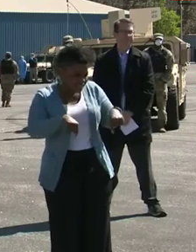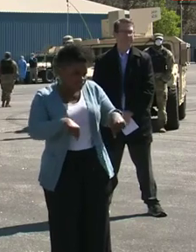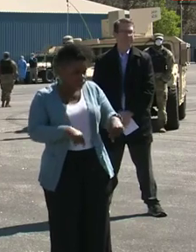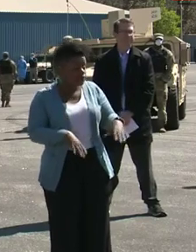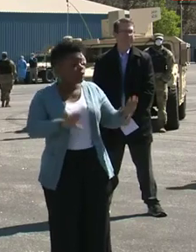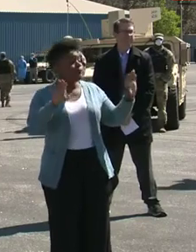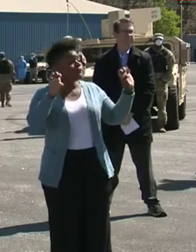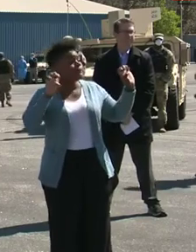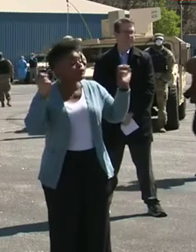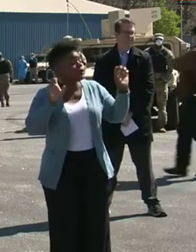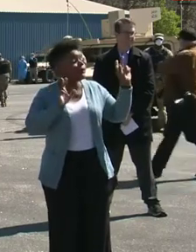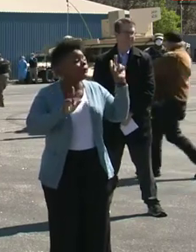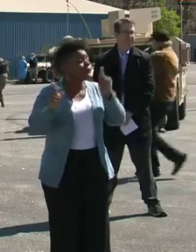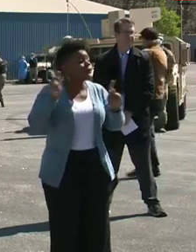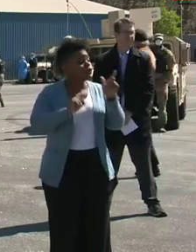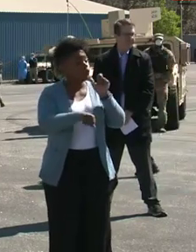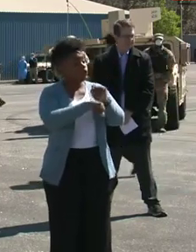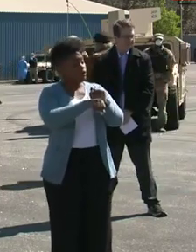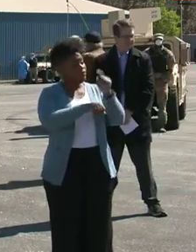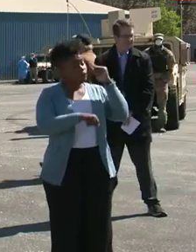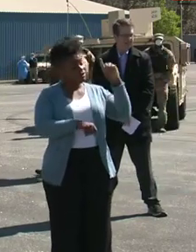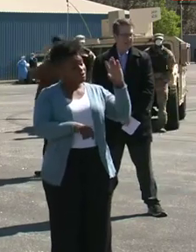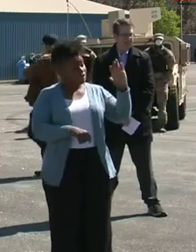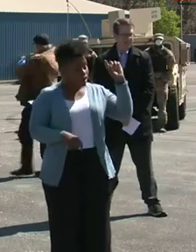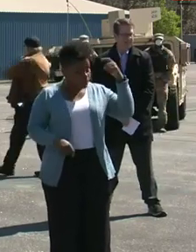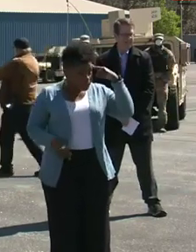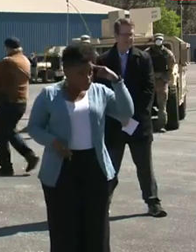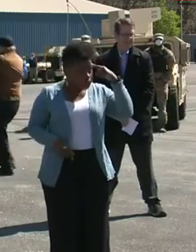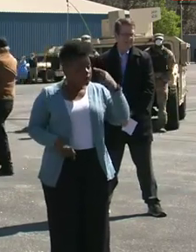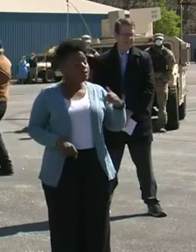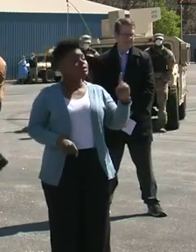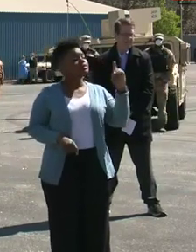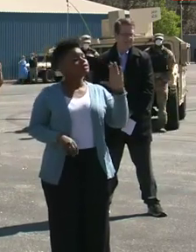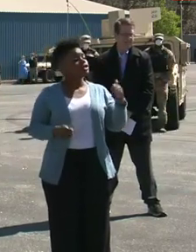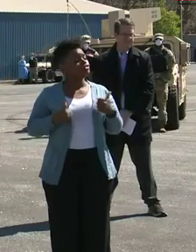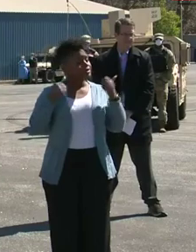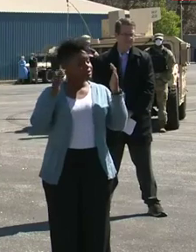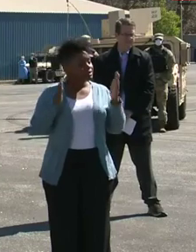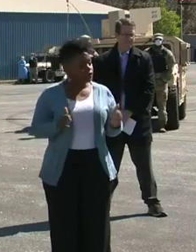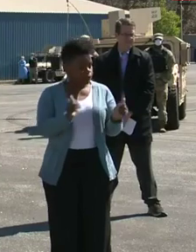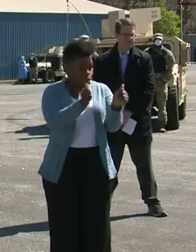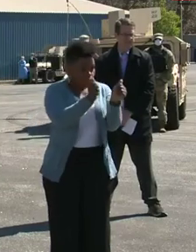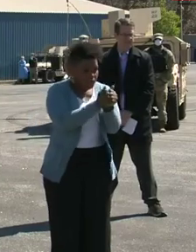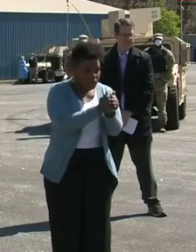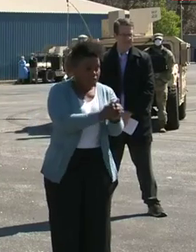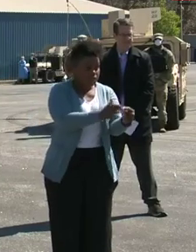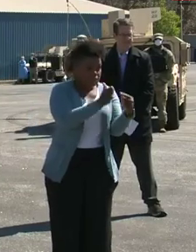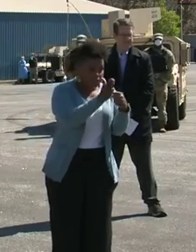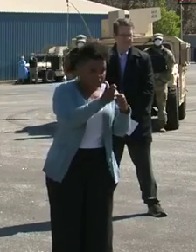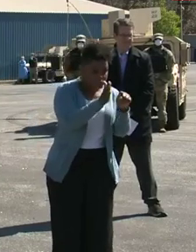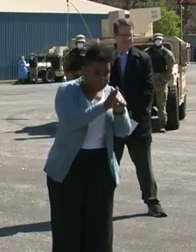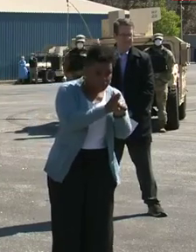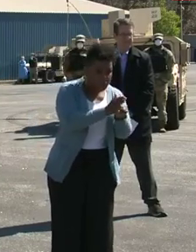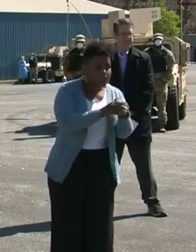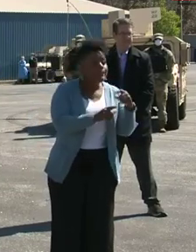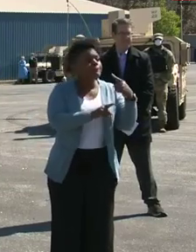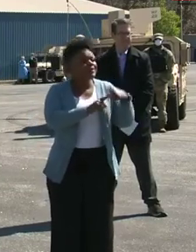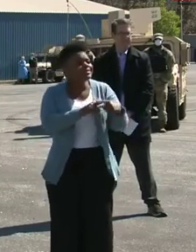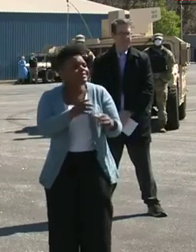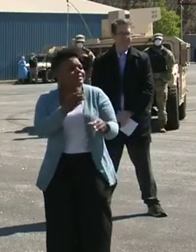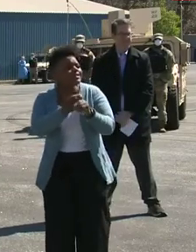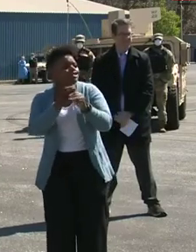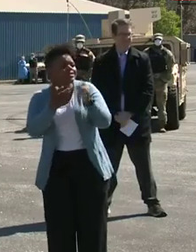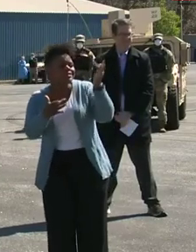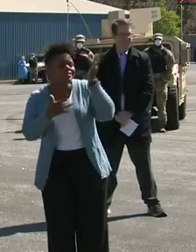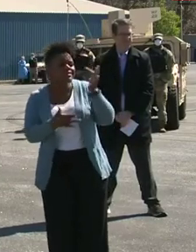work for D.C. government, D.C. residents with symptoms who have an underlying health condition. They will be referred